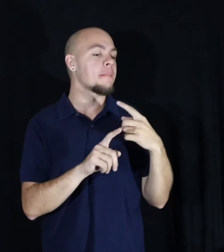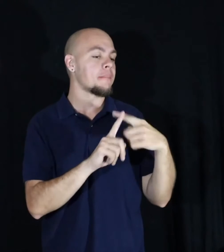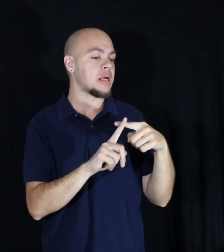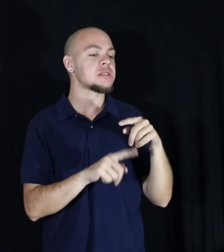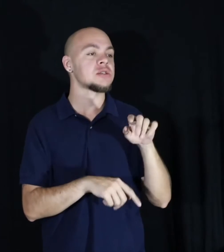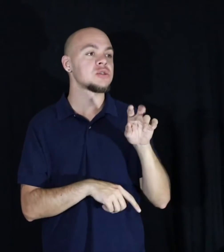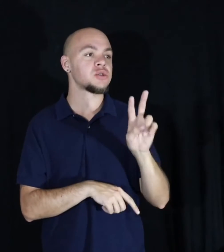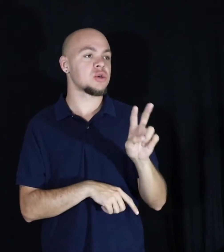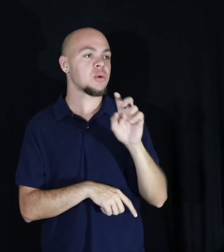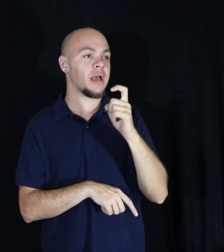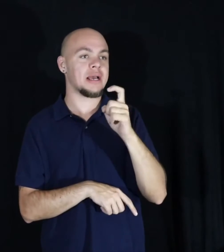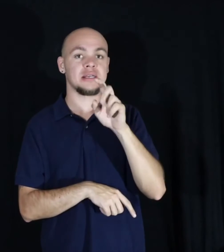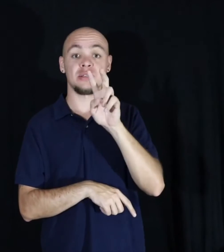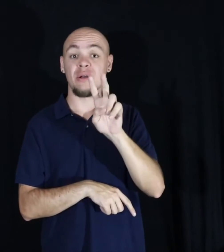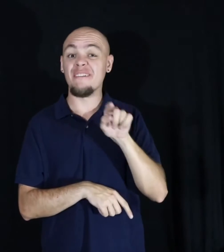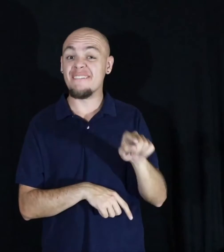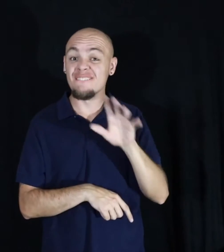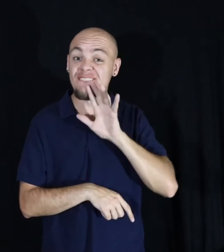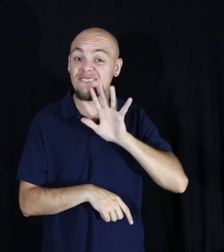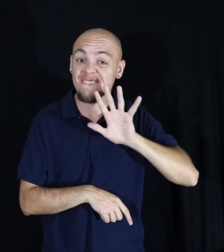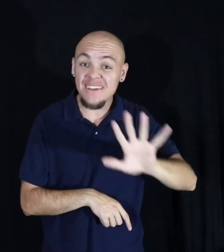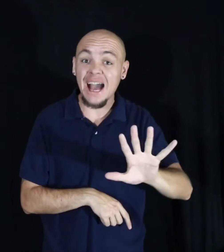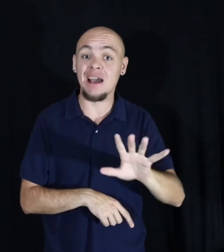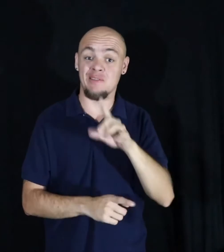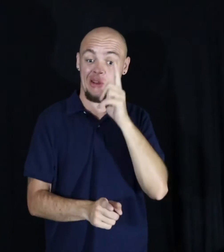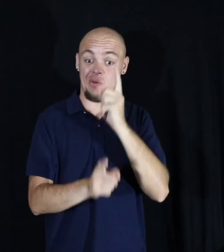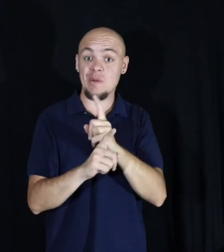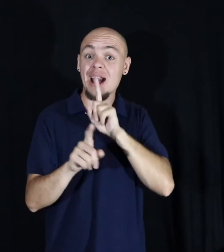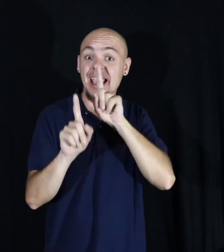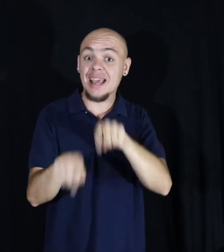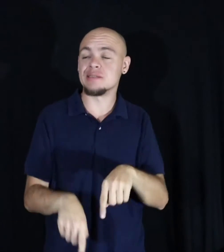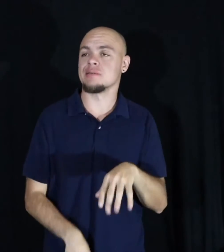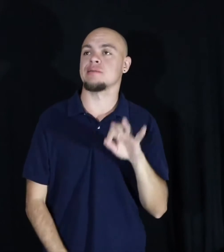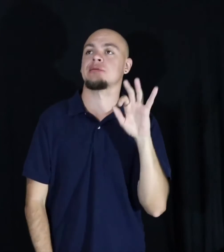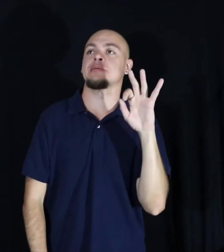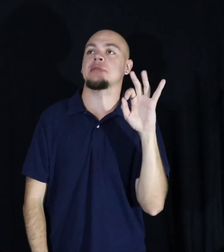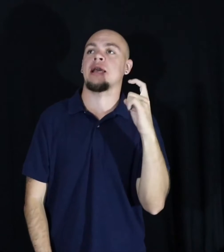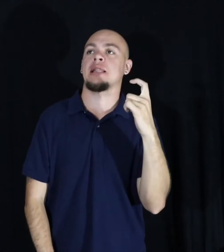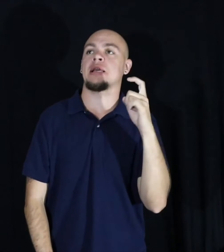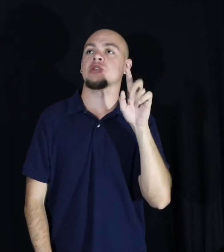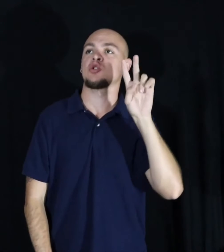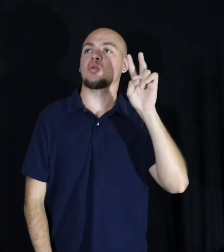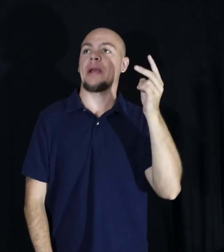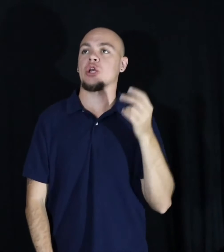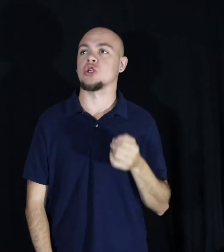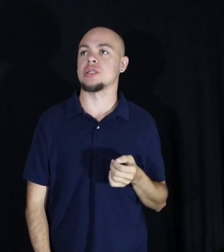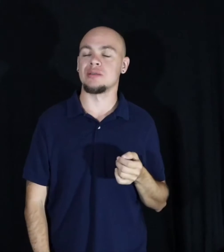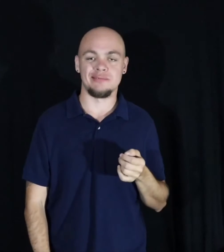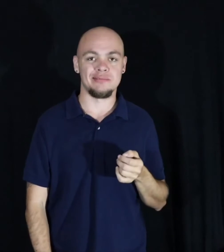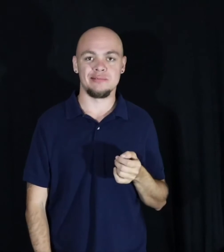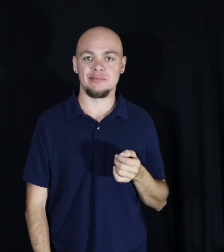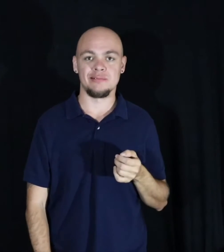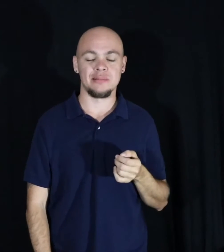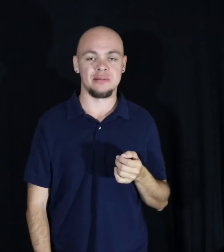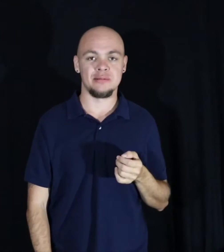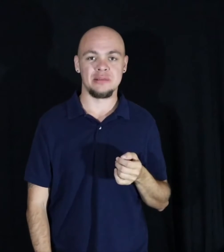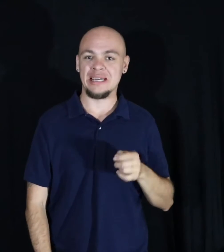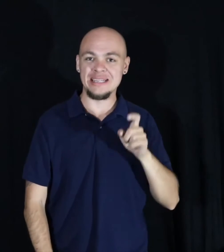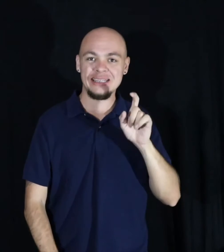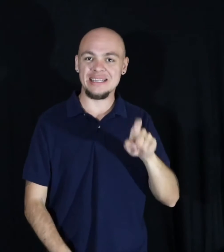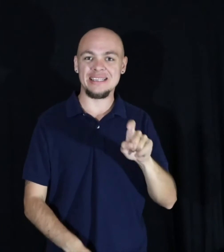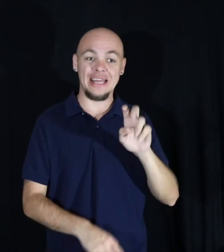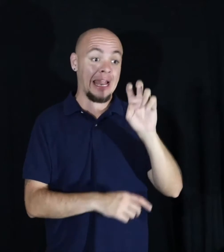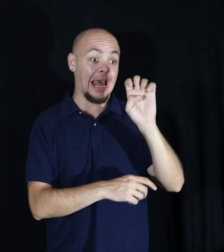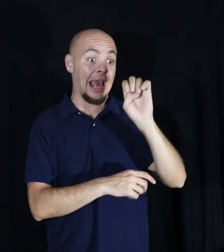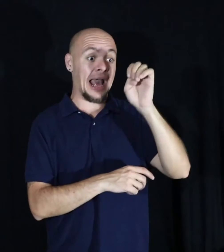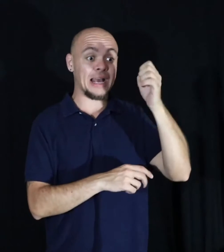squared? And this little 5-year-old girl correctly answered 9x squared. And she didn't need any exponent